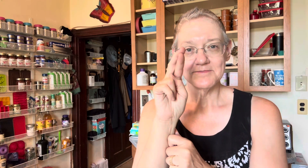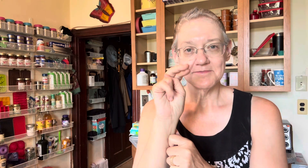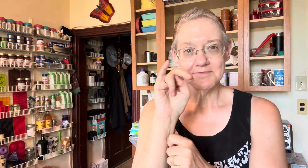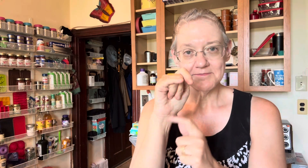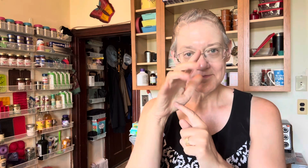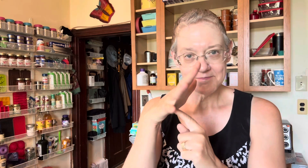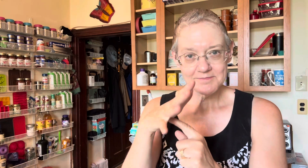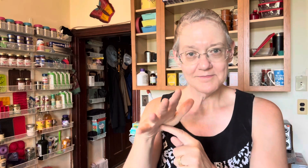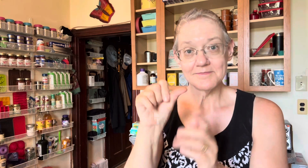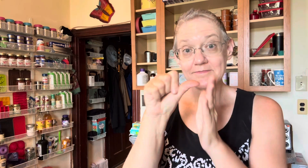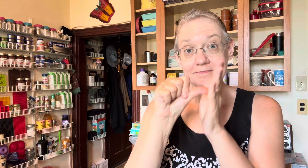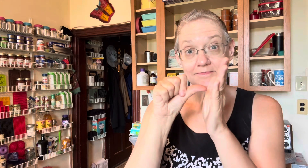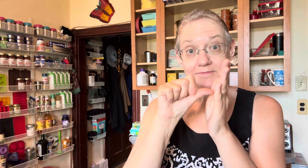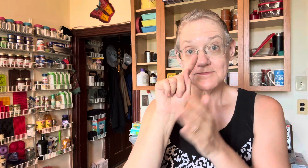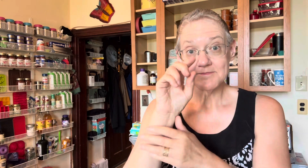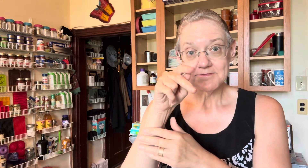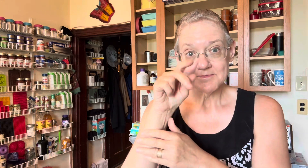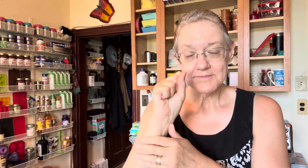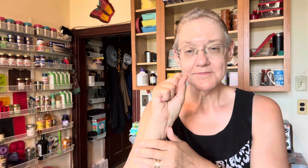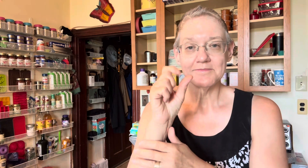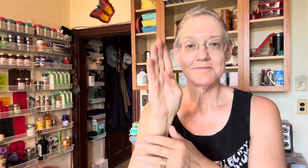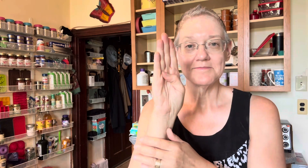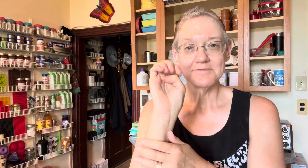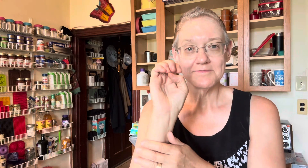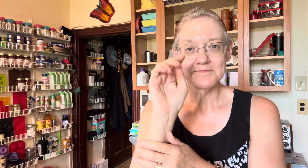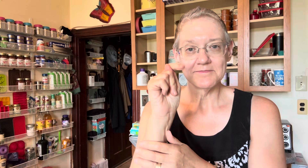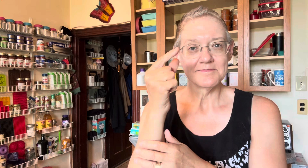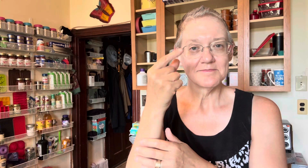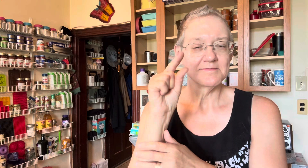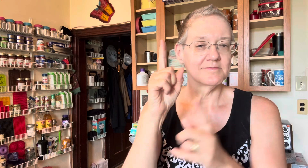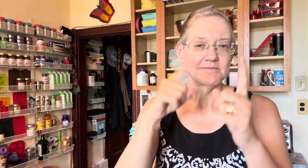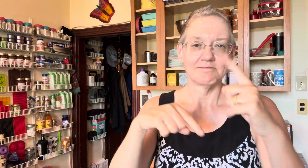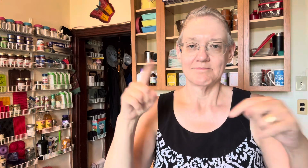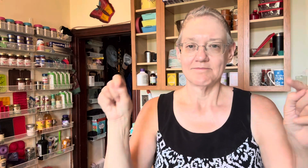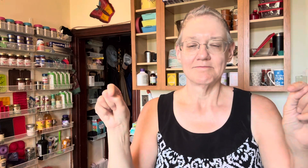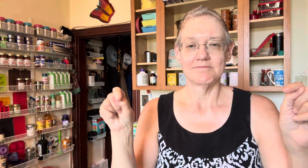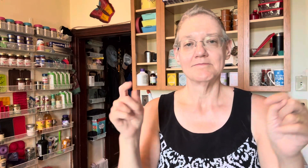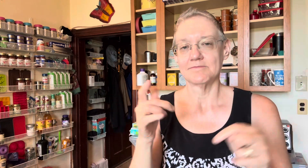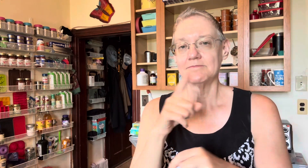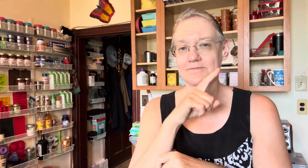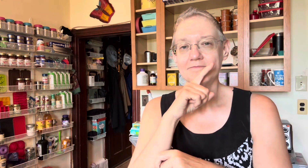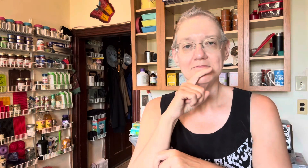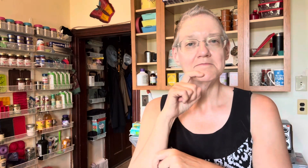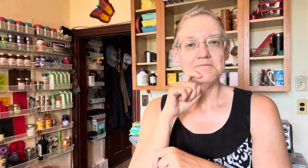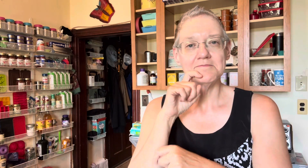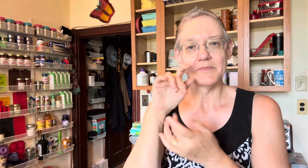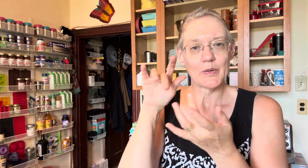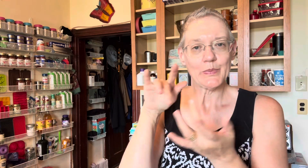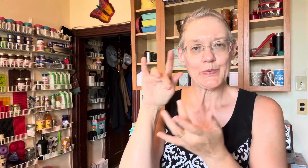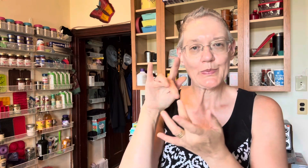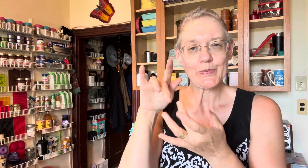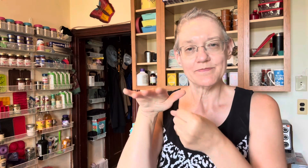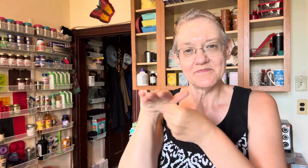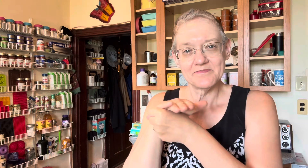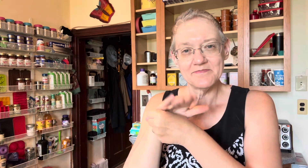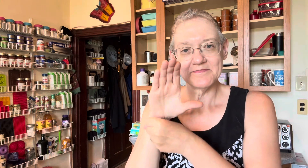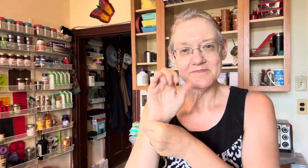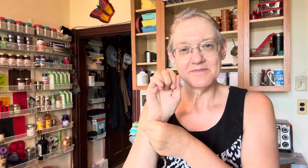broccoli leaves, turnip leaves, carrot tops, beet greens, a variety of greens, dehydrated and powdered